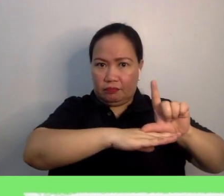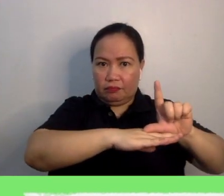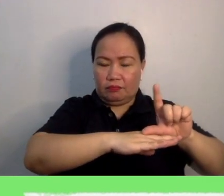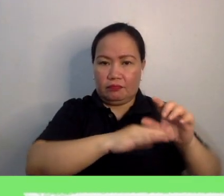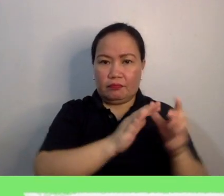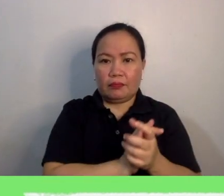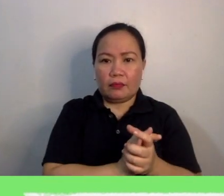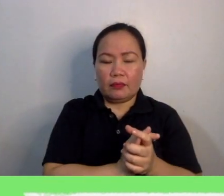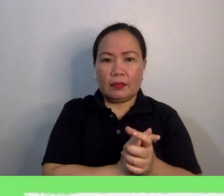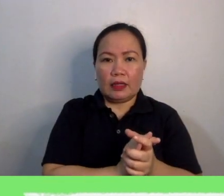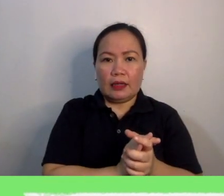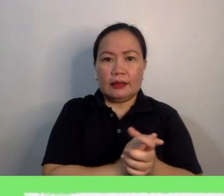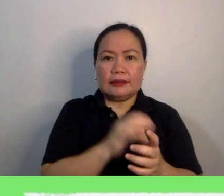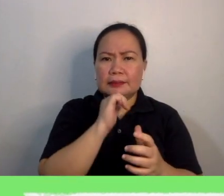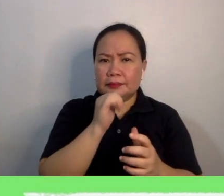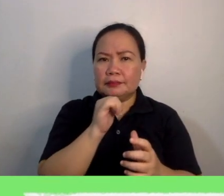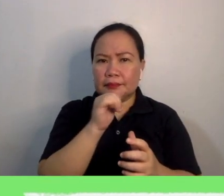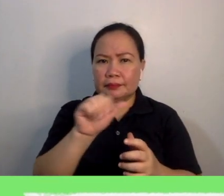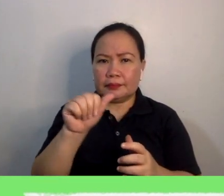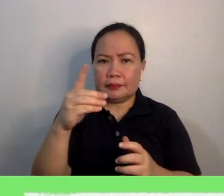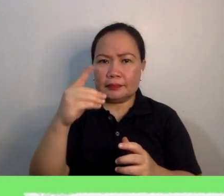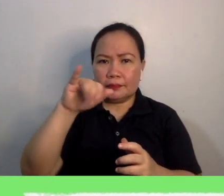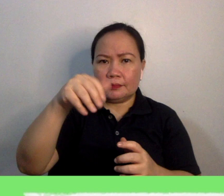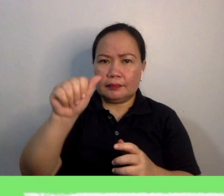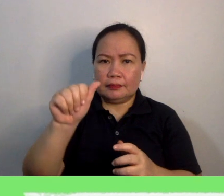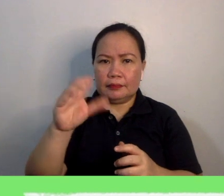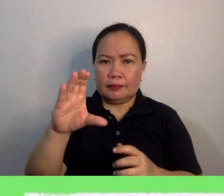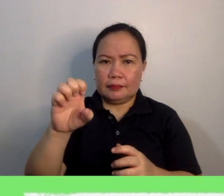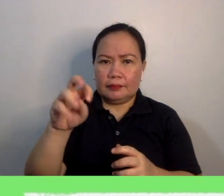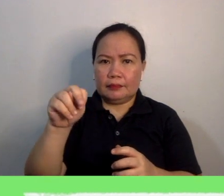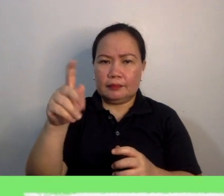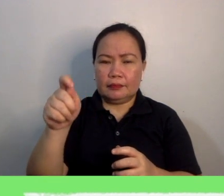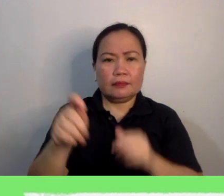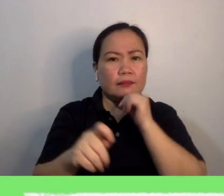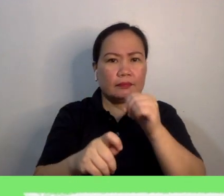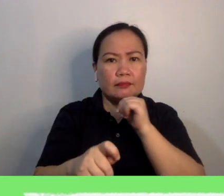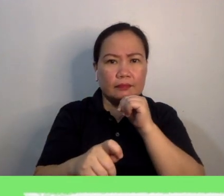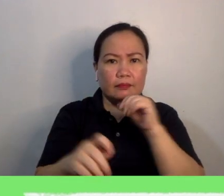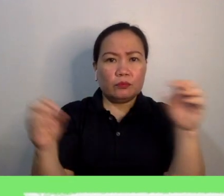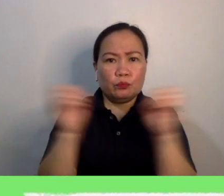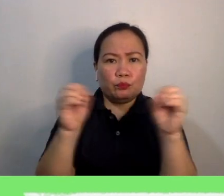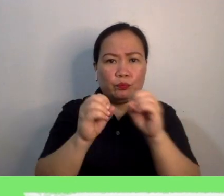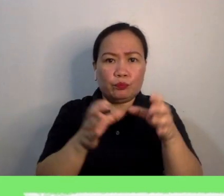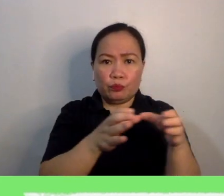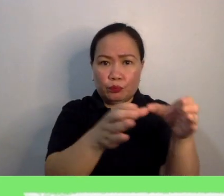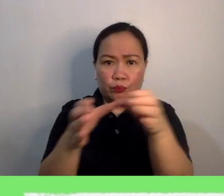adjacent. Hindi sila magkatabi, wala silang common side. So, ibig sabihin,